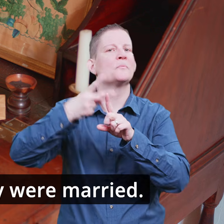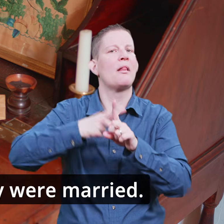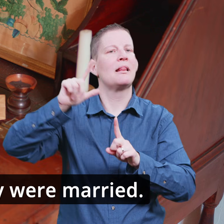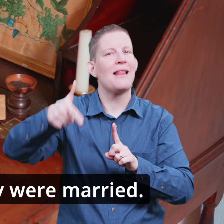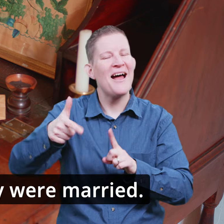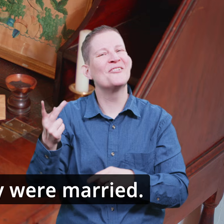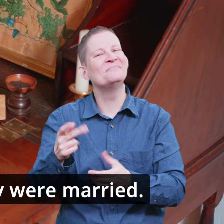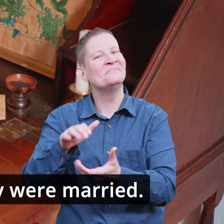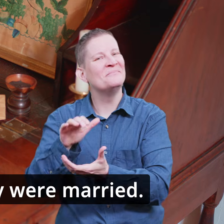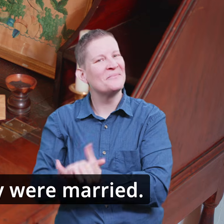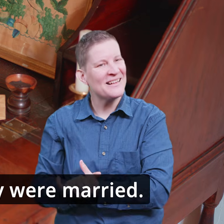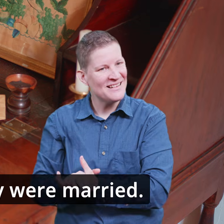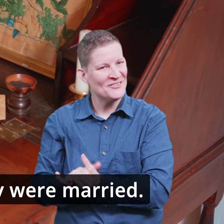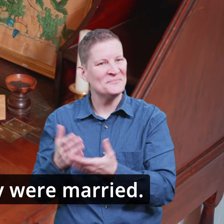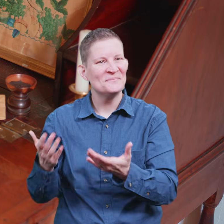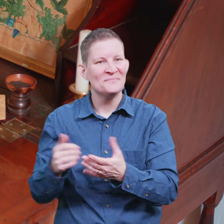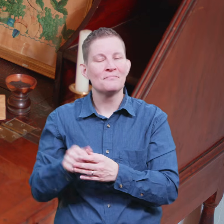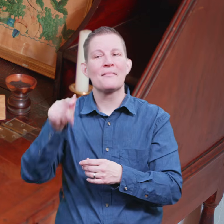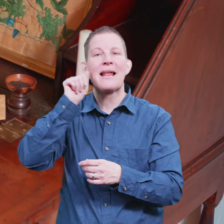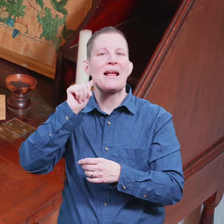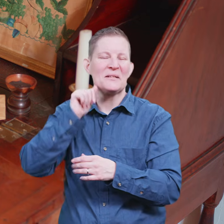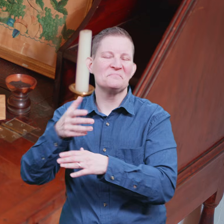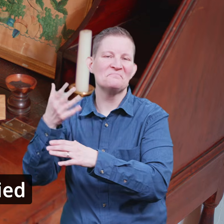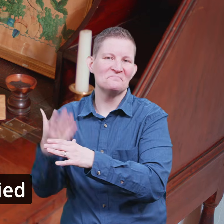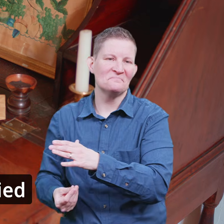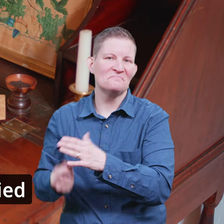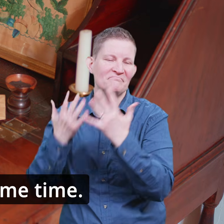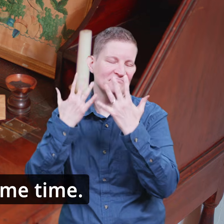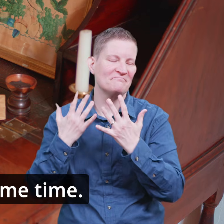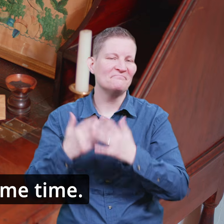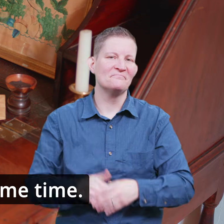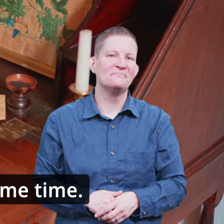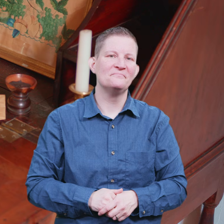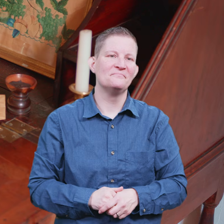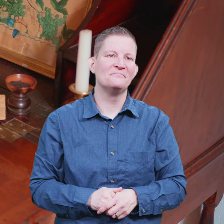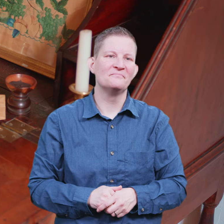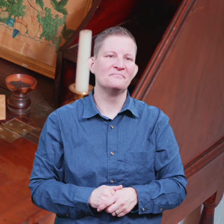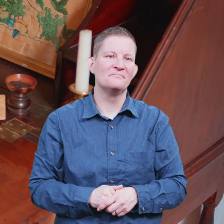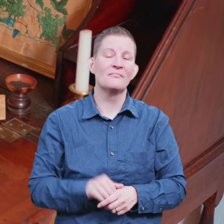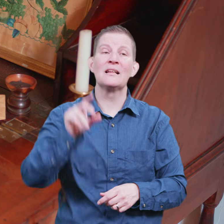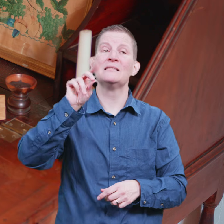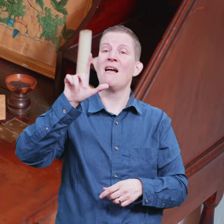months later. He and Dolly were married. Sadly, Lydia died there around the same time.